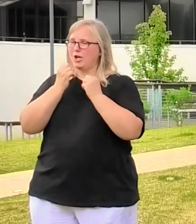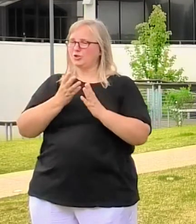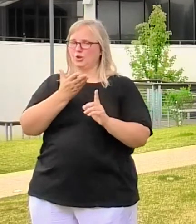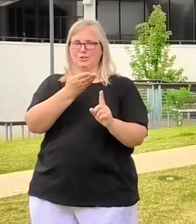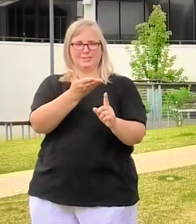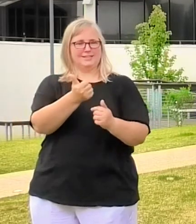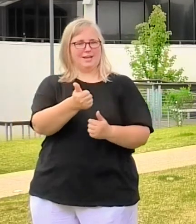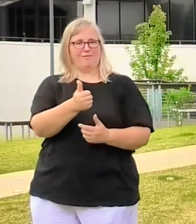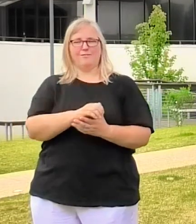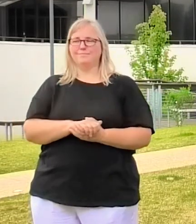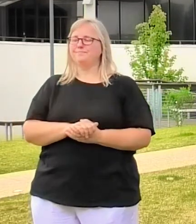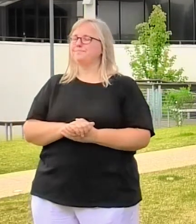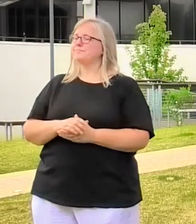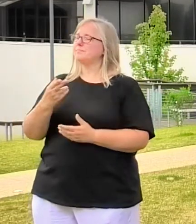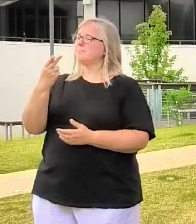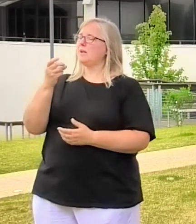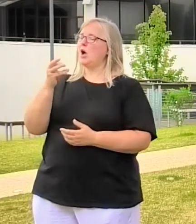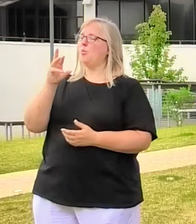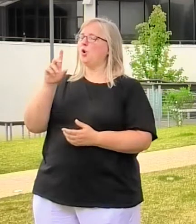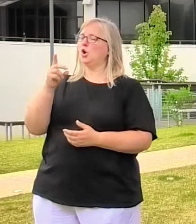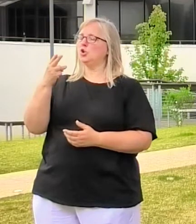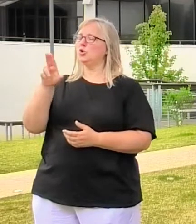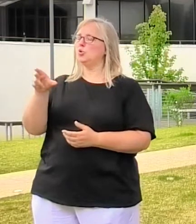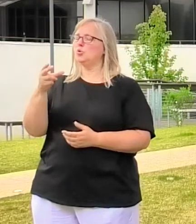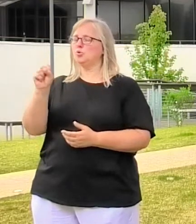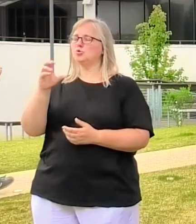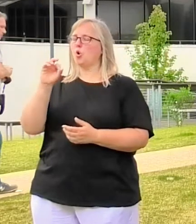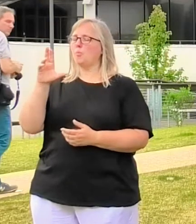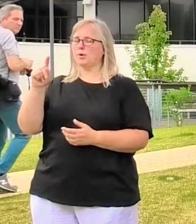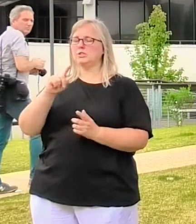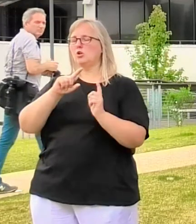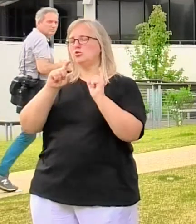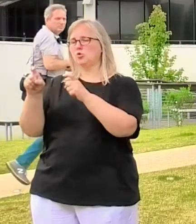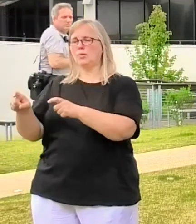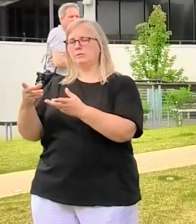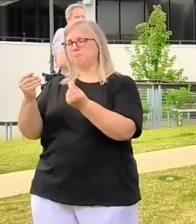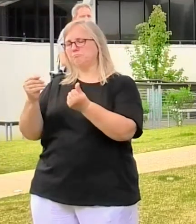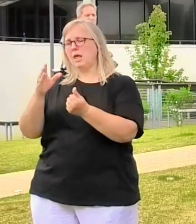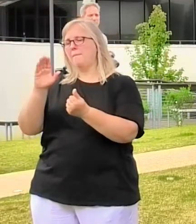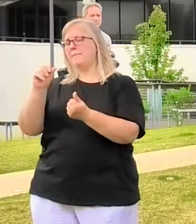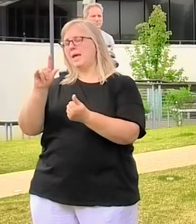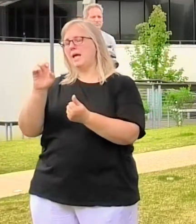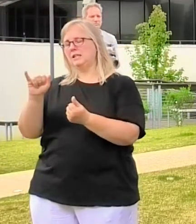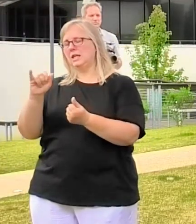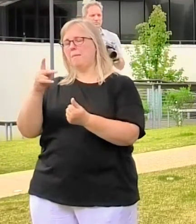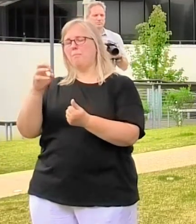Howard Hughes Corporation donated Bailey Park to the county last October.